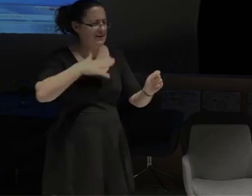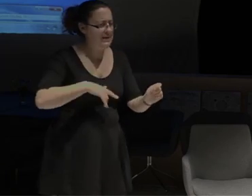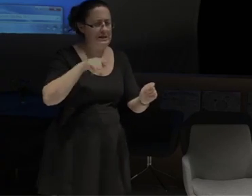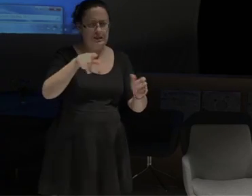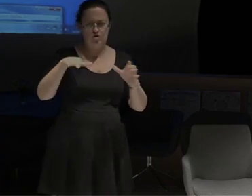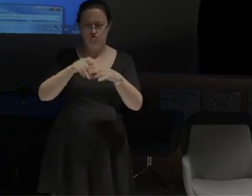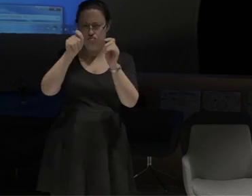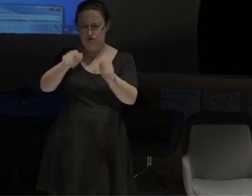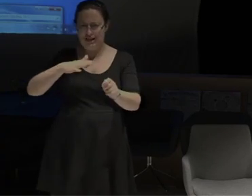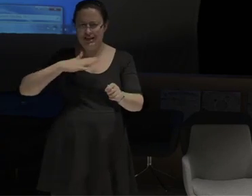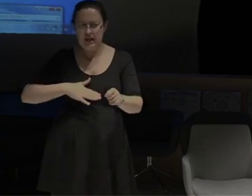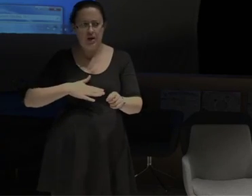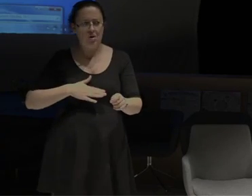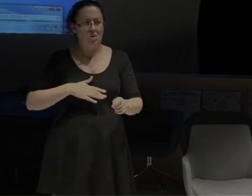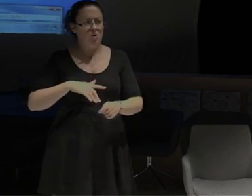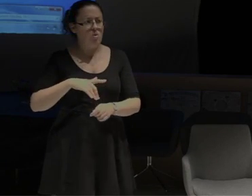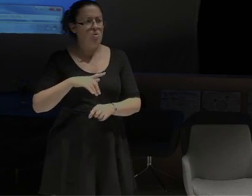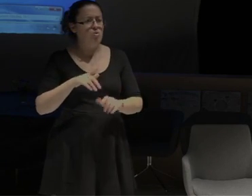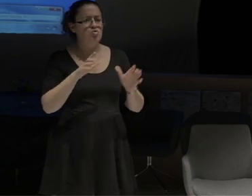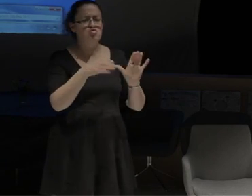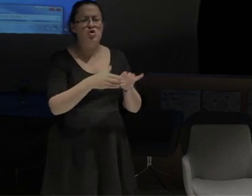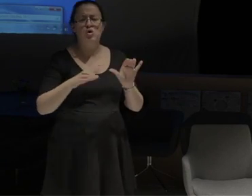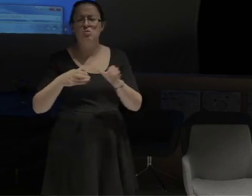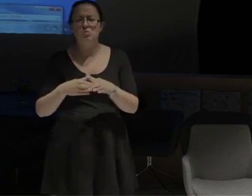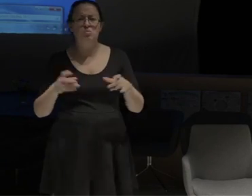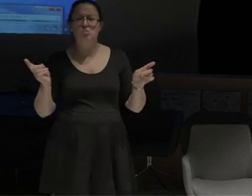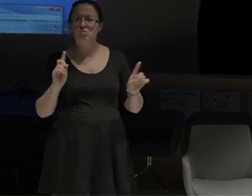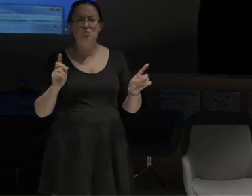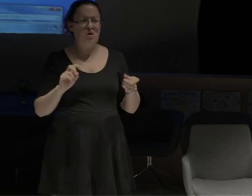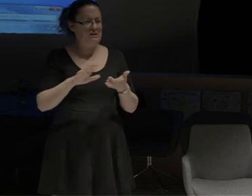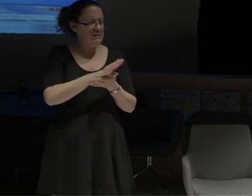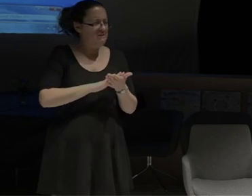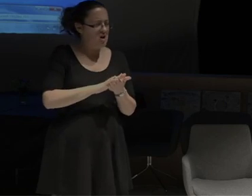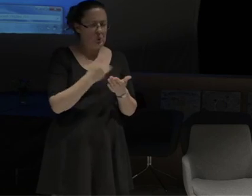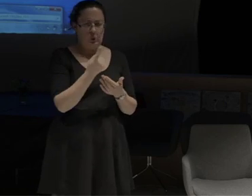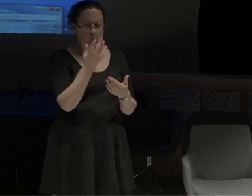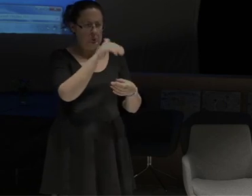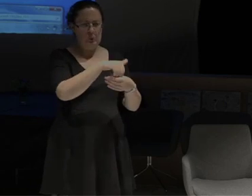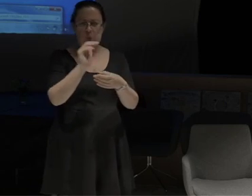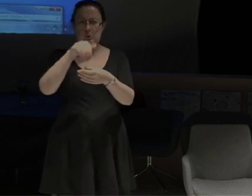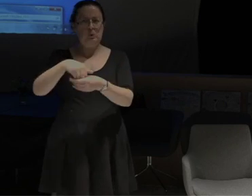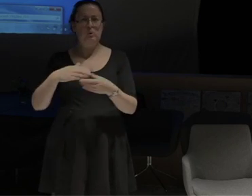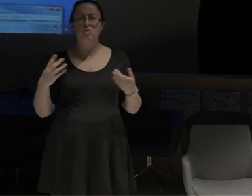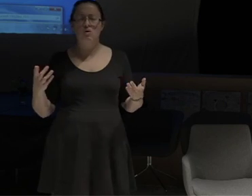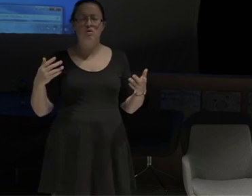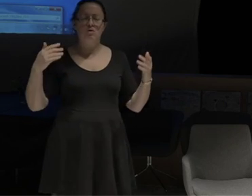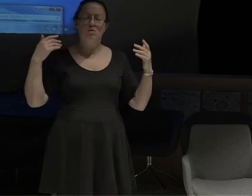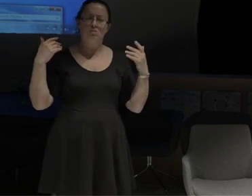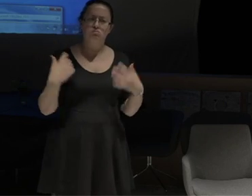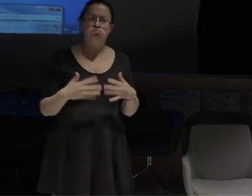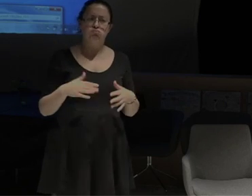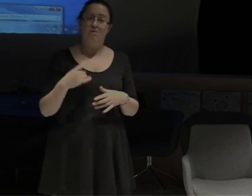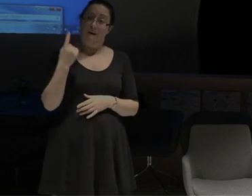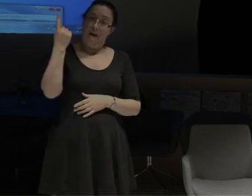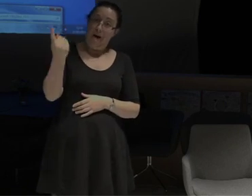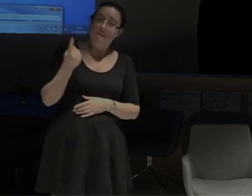group need this treatment, and yet nobody knows really what those groups are or the way they're defined. And actually, I thought it was really palpable that Oz